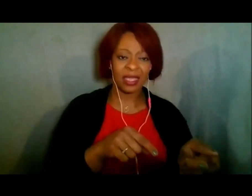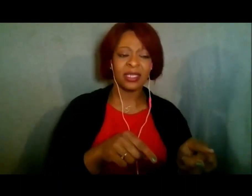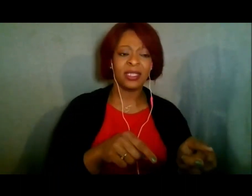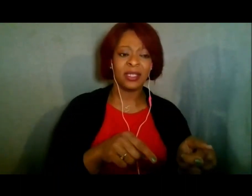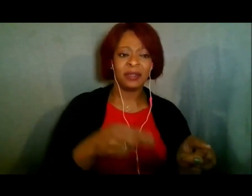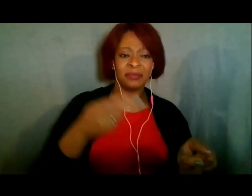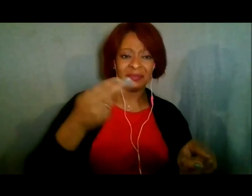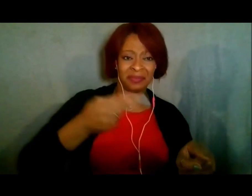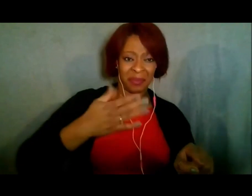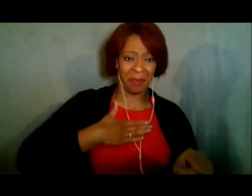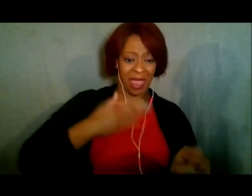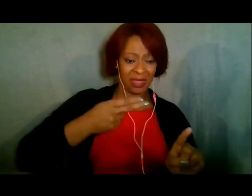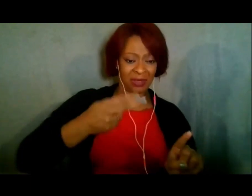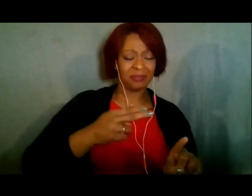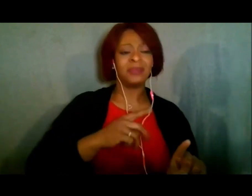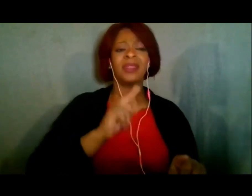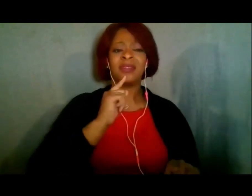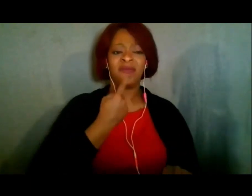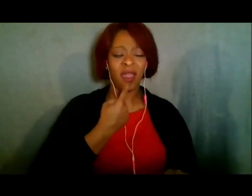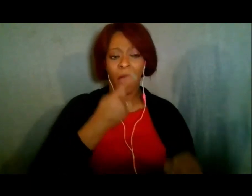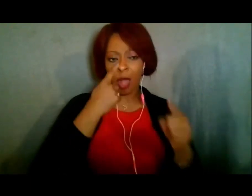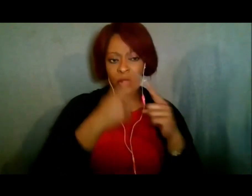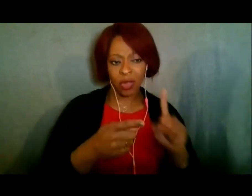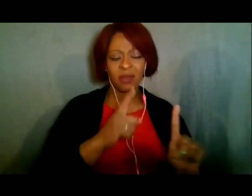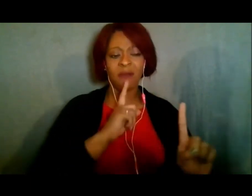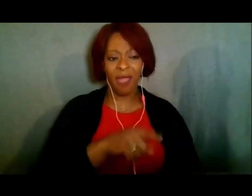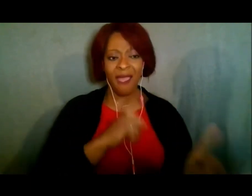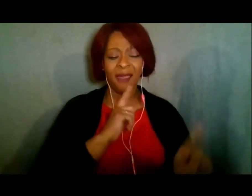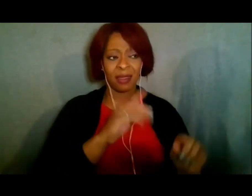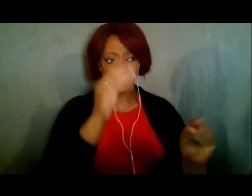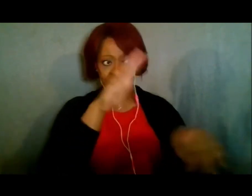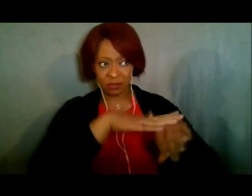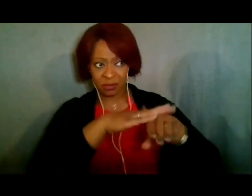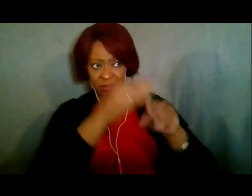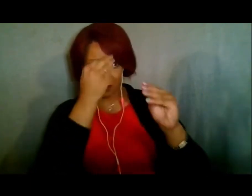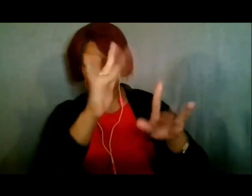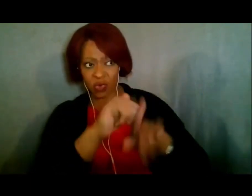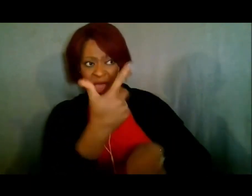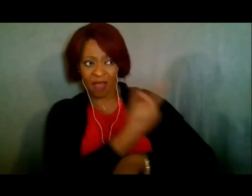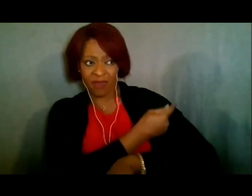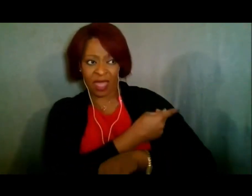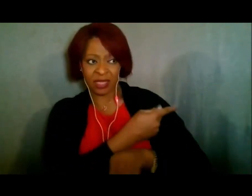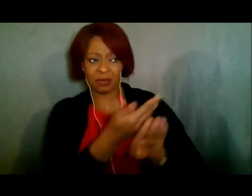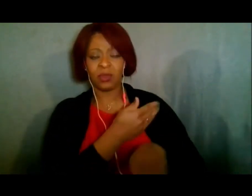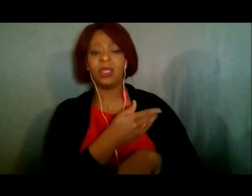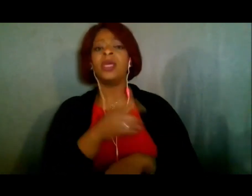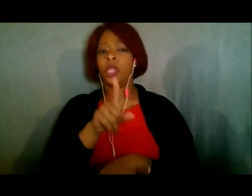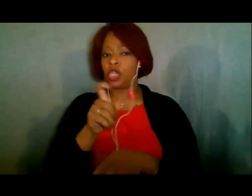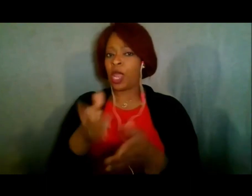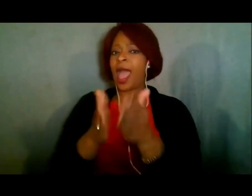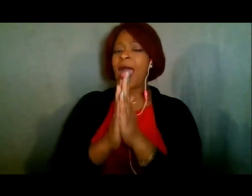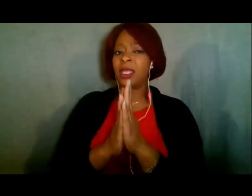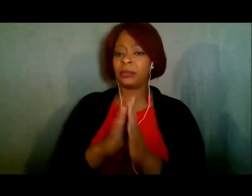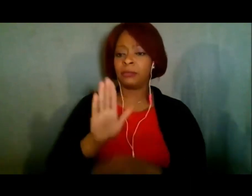reaction, should I tell that to the person who is giving me the vaccine? Yes, and they should ask you.